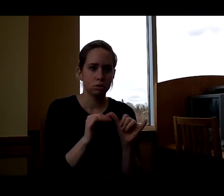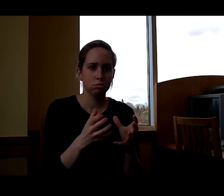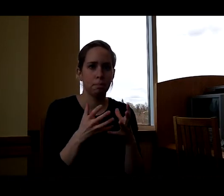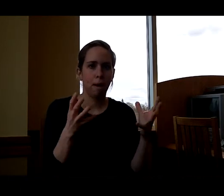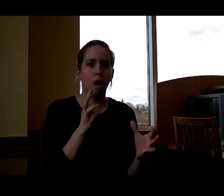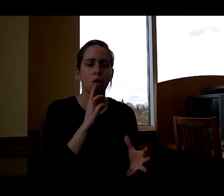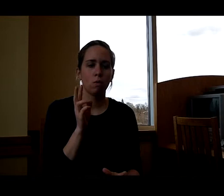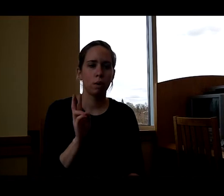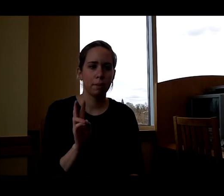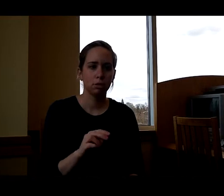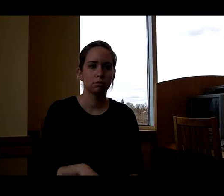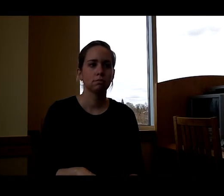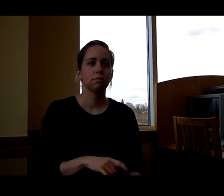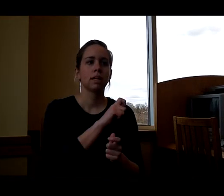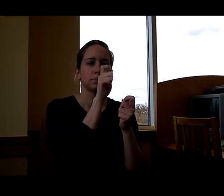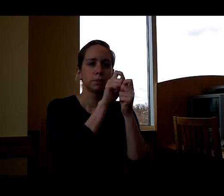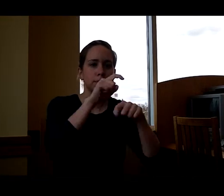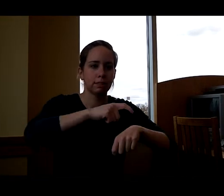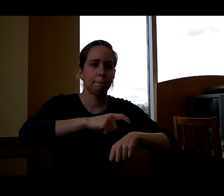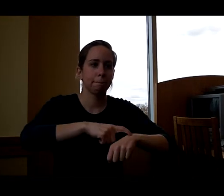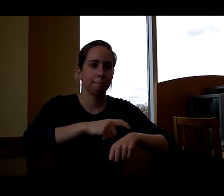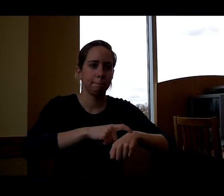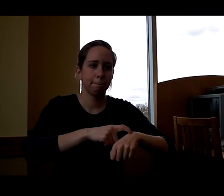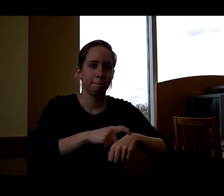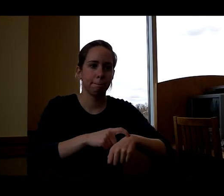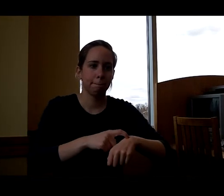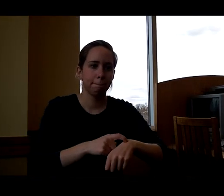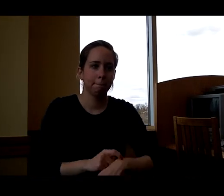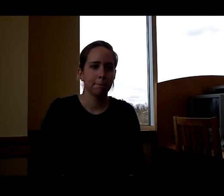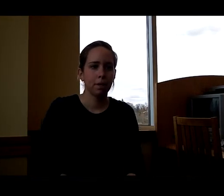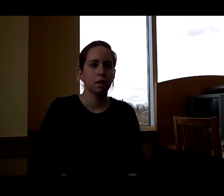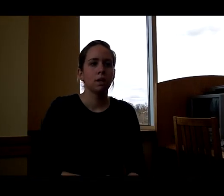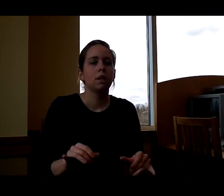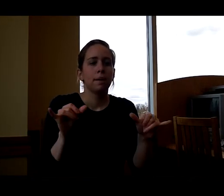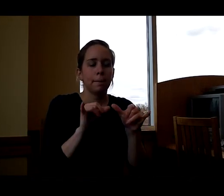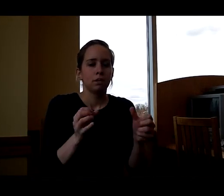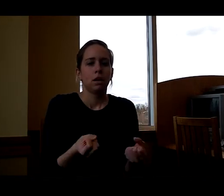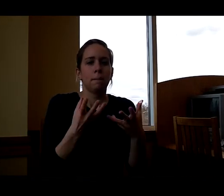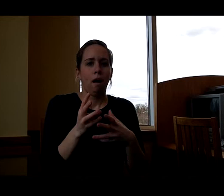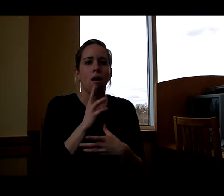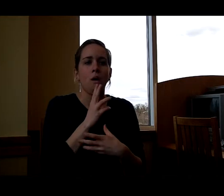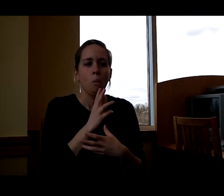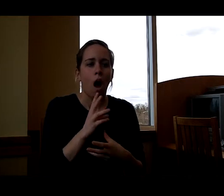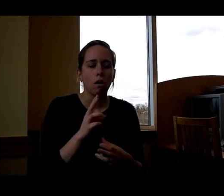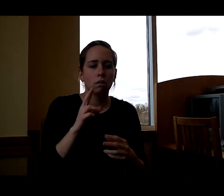in the air at a certain time. Or I guess it says it there. Measure the amount of water vapor that the air contains at any given time and